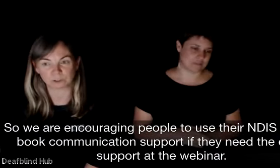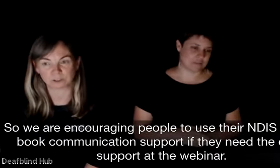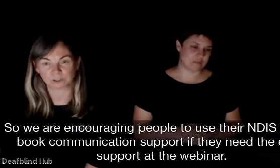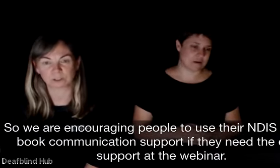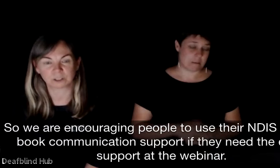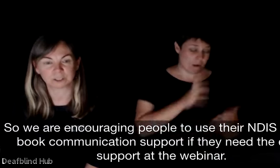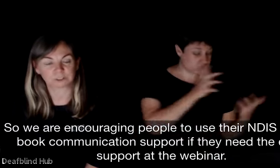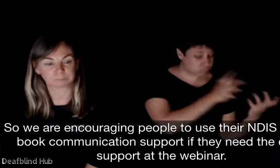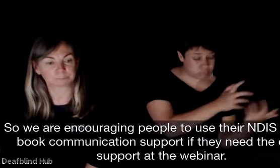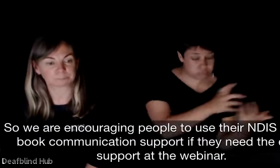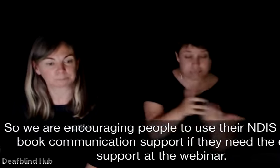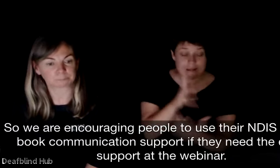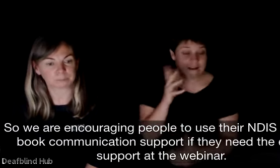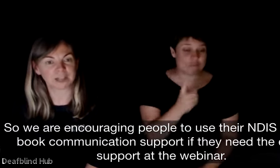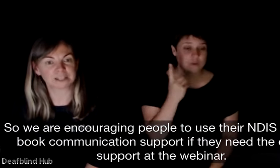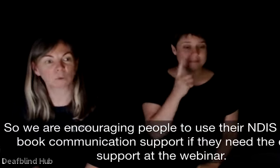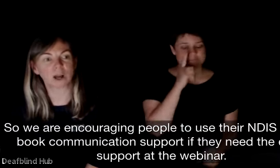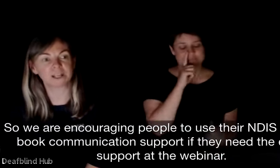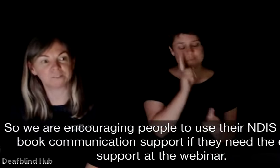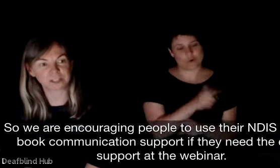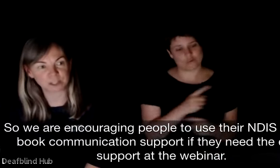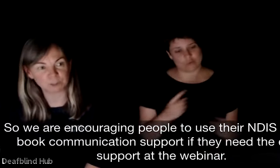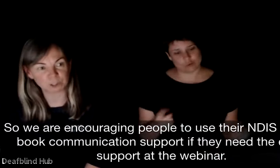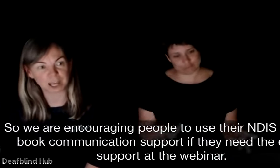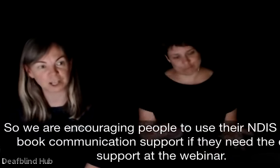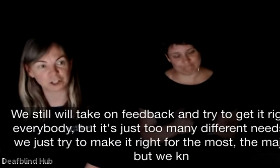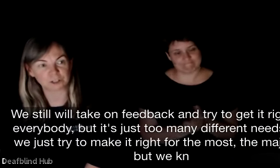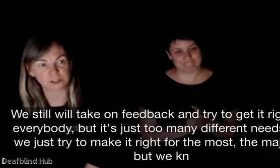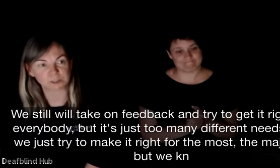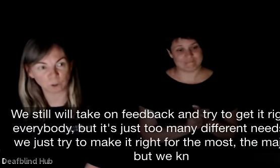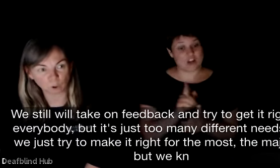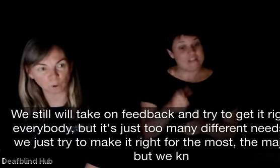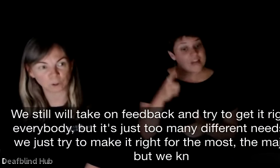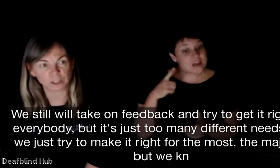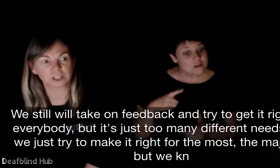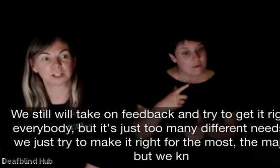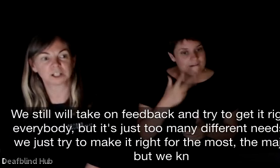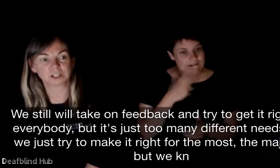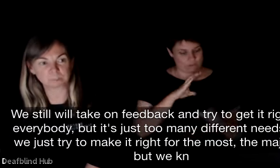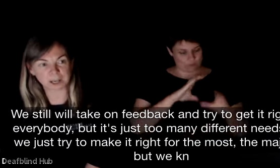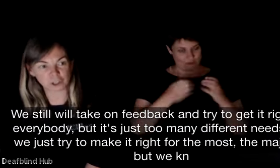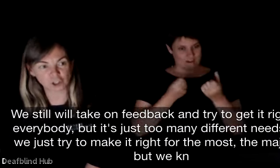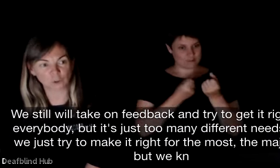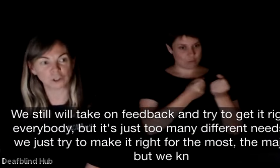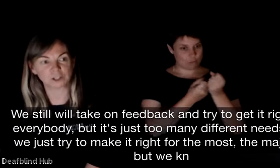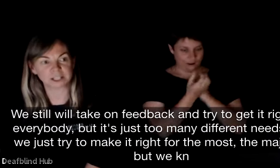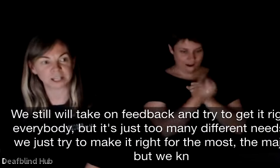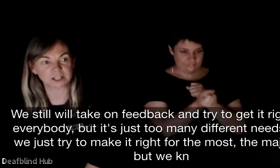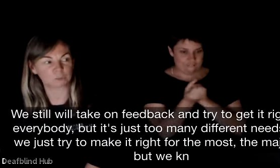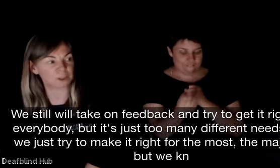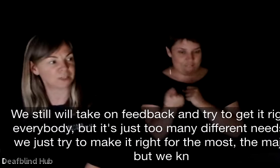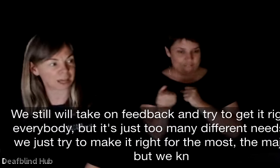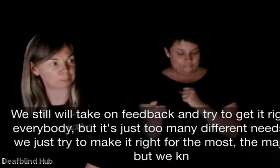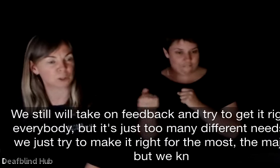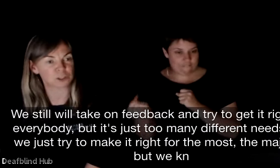single person. That's why if there's communication support, to make sure you can get